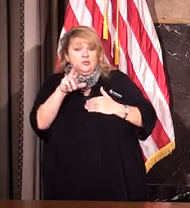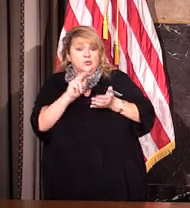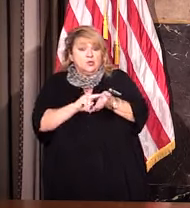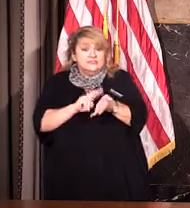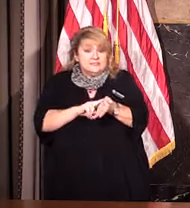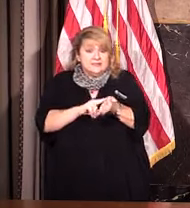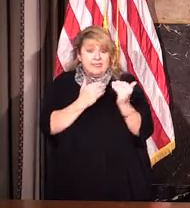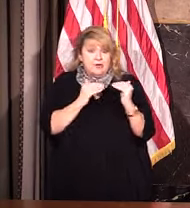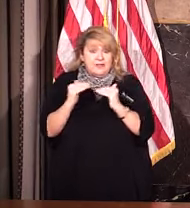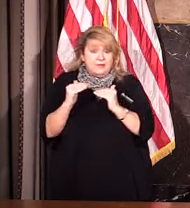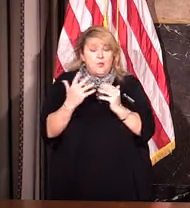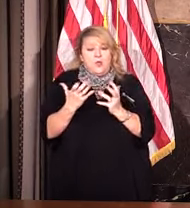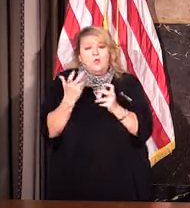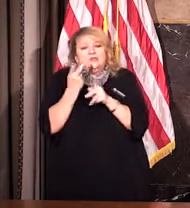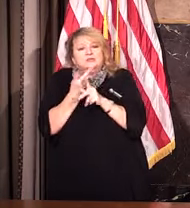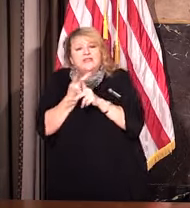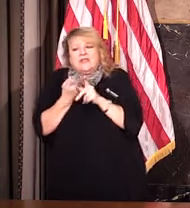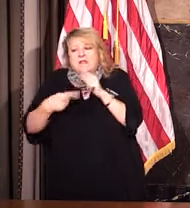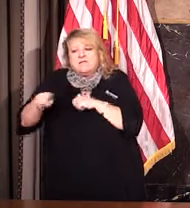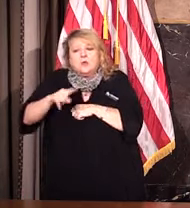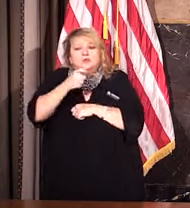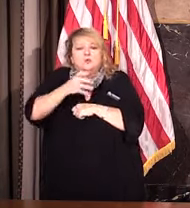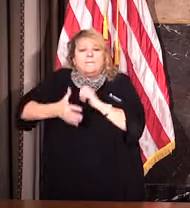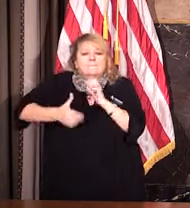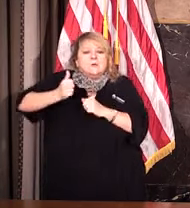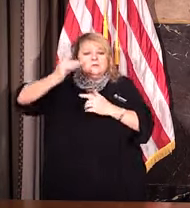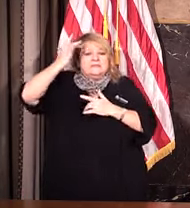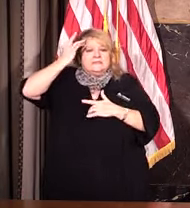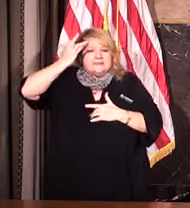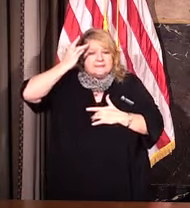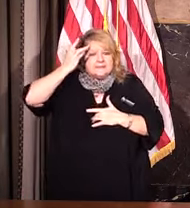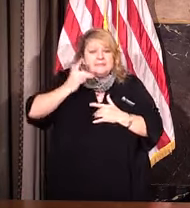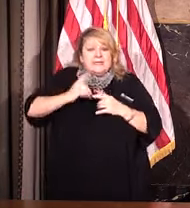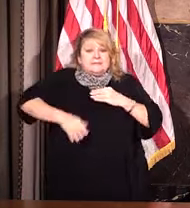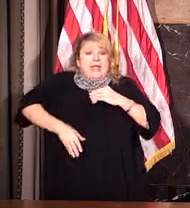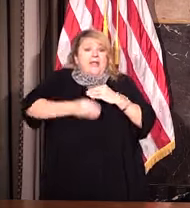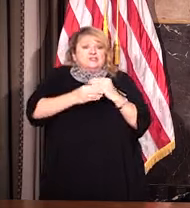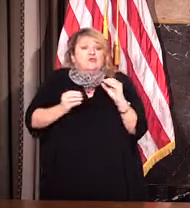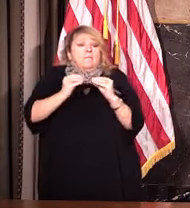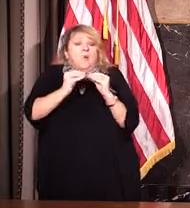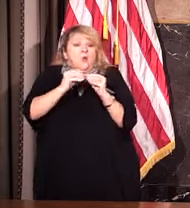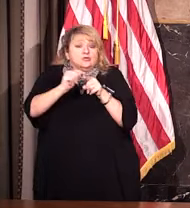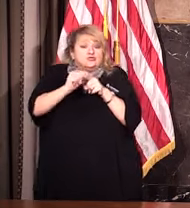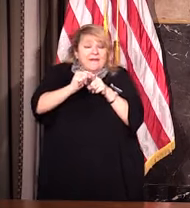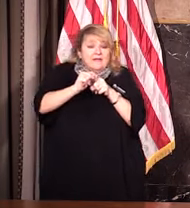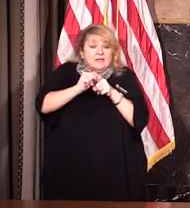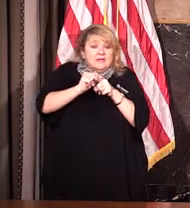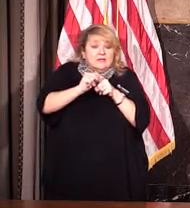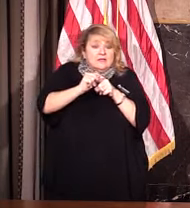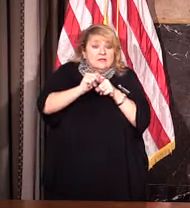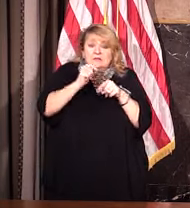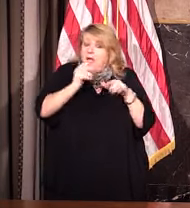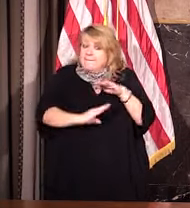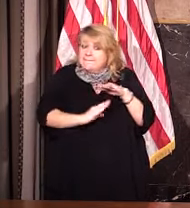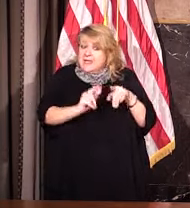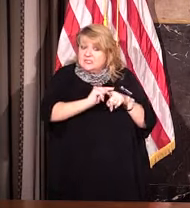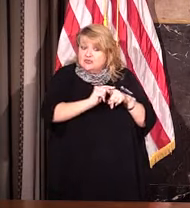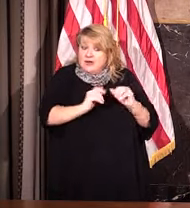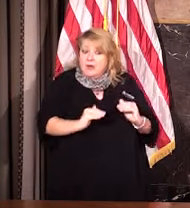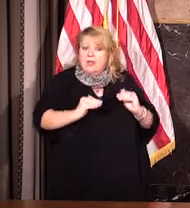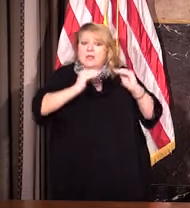to take care of the sickest patients as possible. It's an extra level of training, and we're proud of that. But it does mean that if the surge